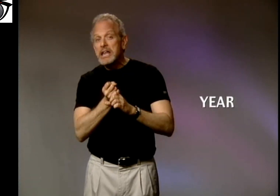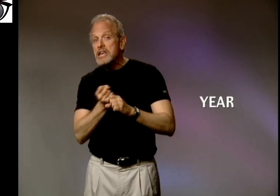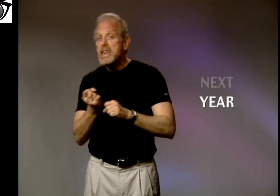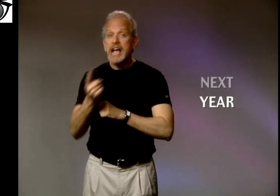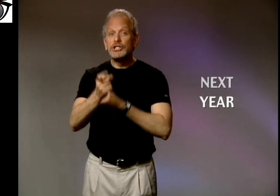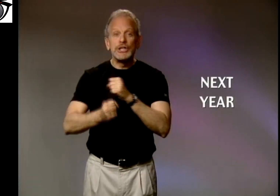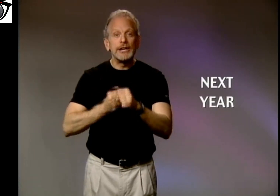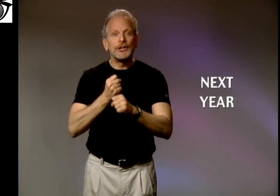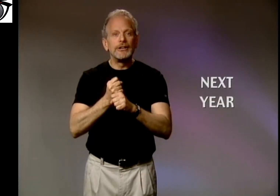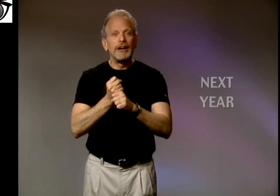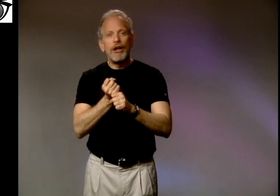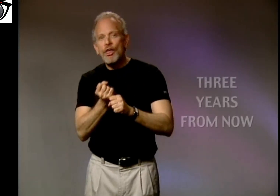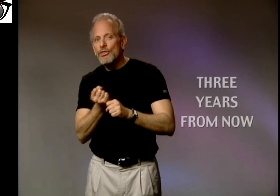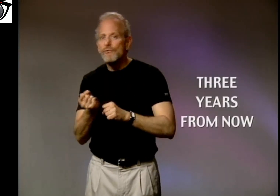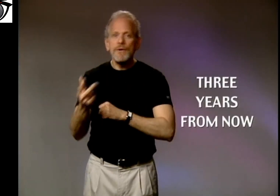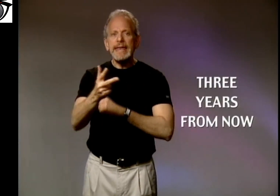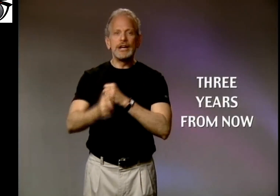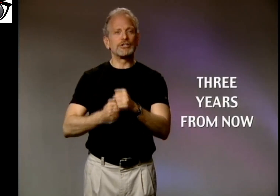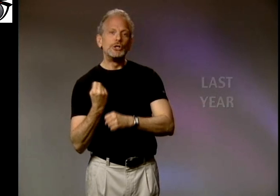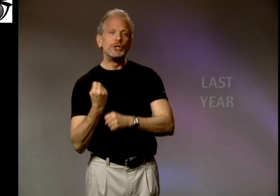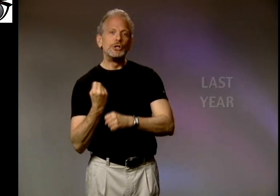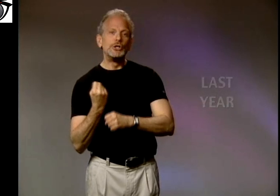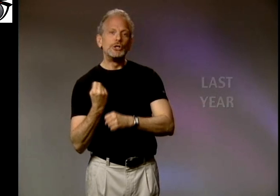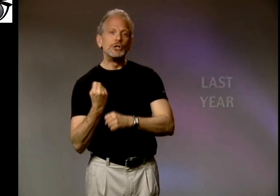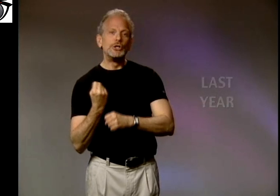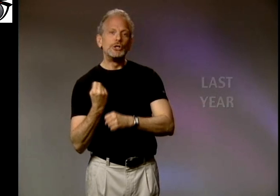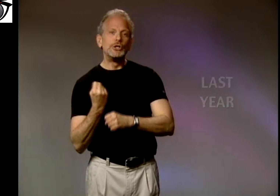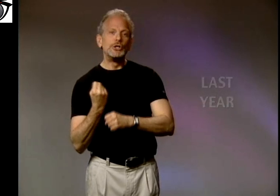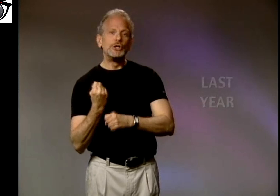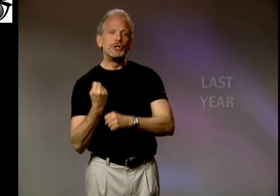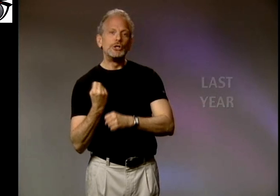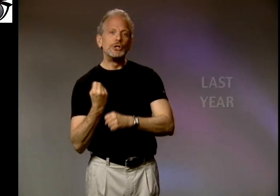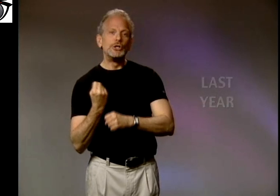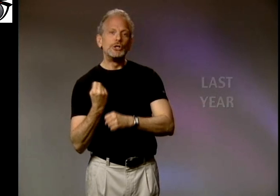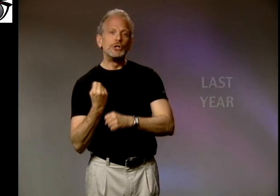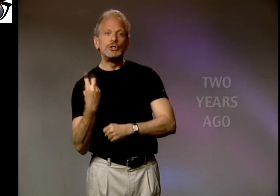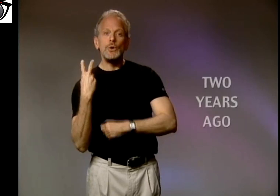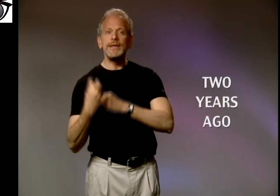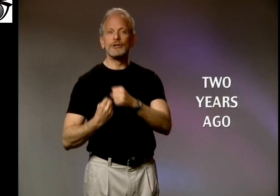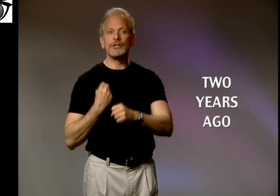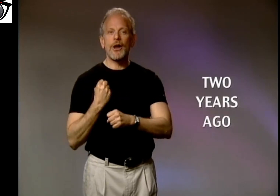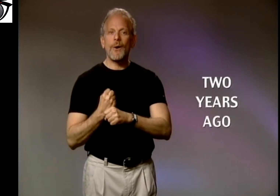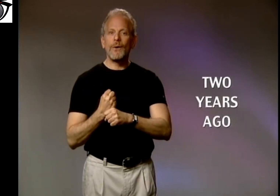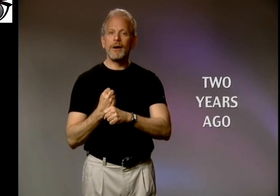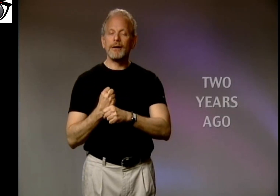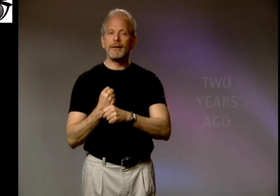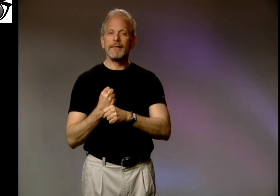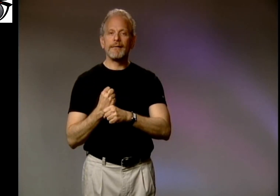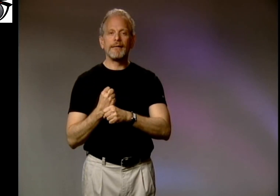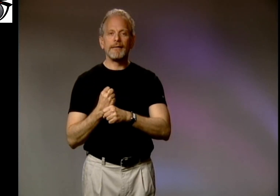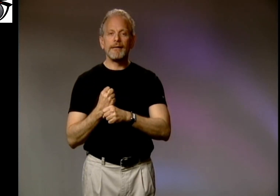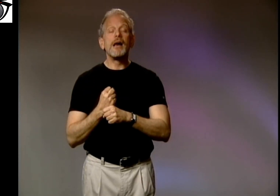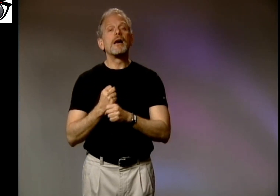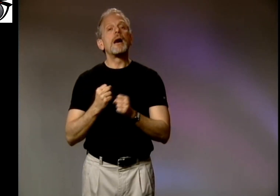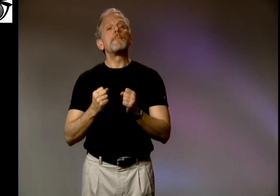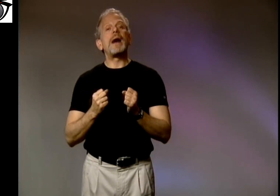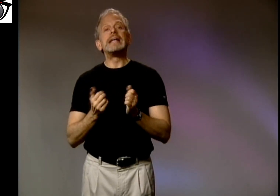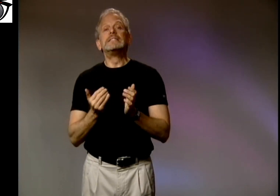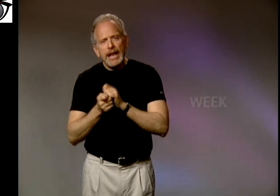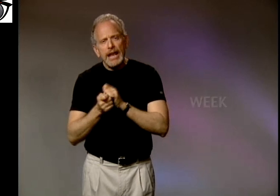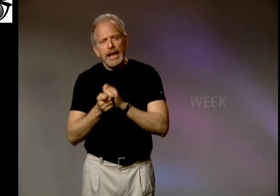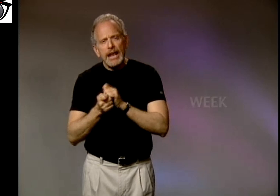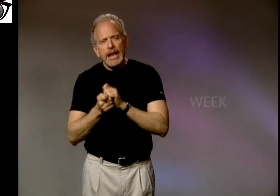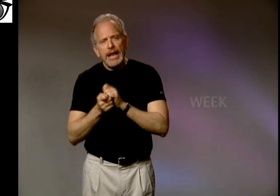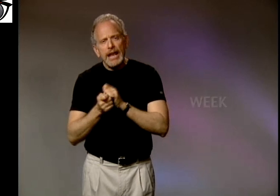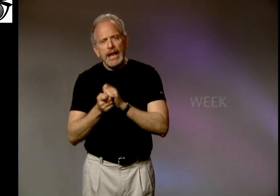year. Next year, 3 years from now, last year, 2 years ago.